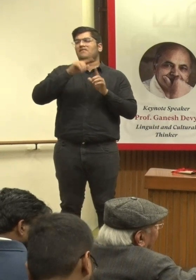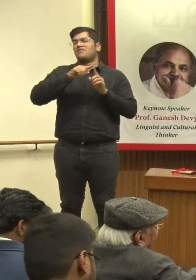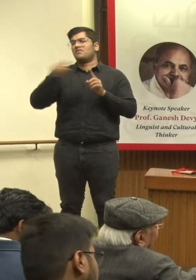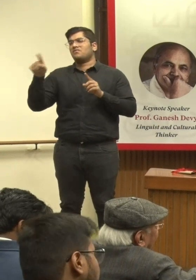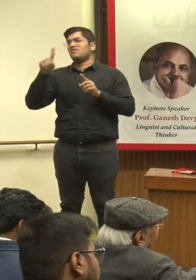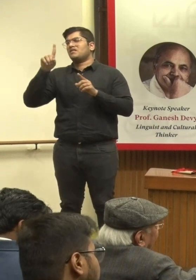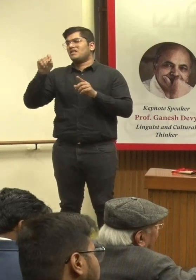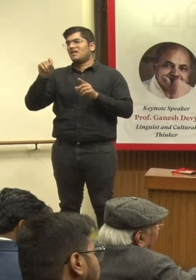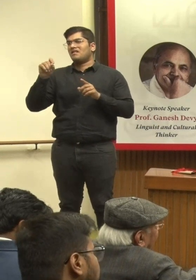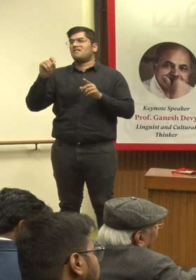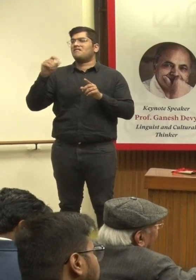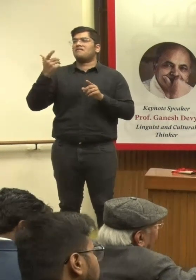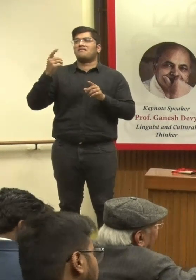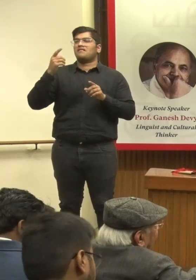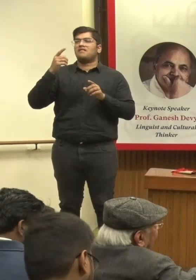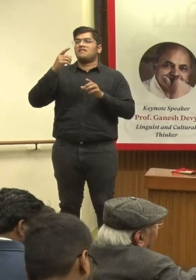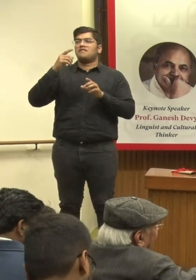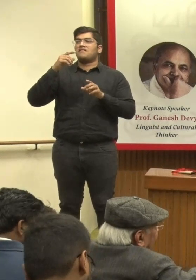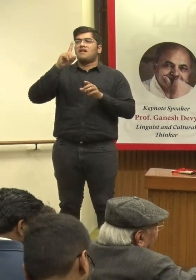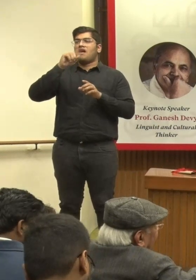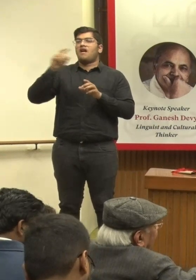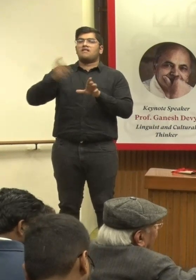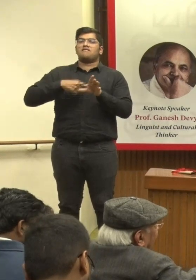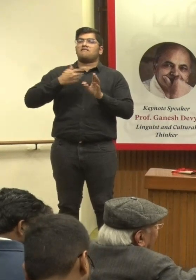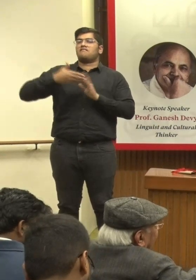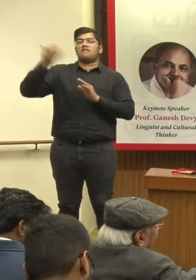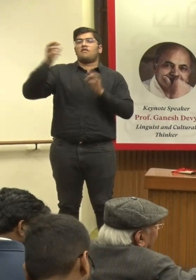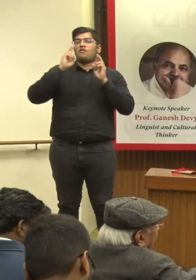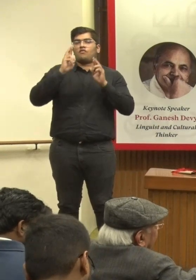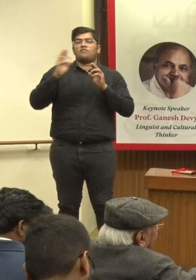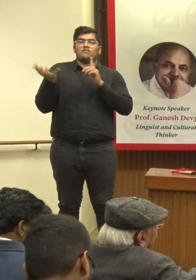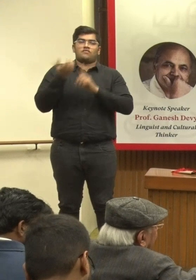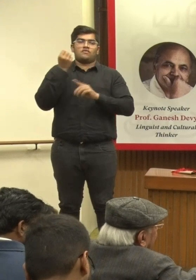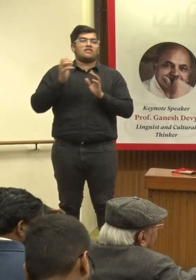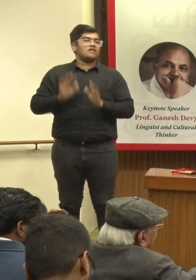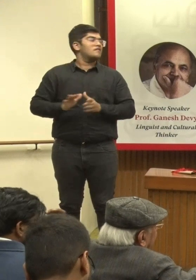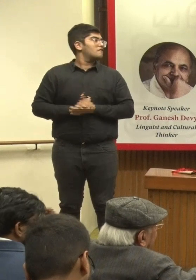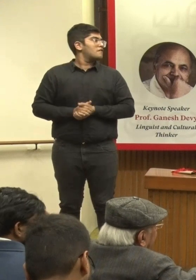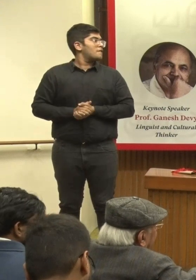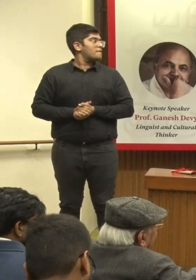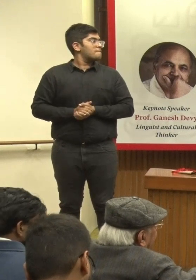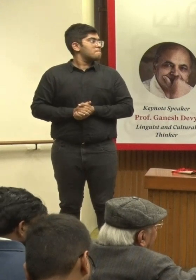10, 15 decades, the work will be accomplished fully.